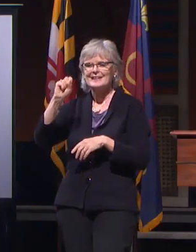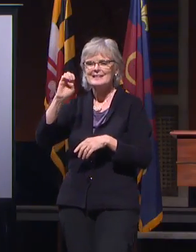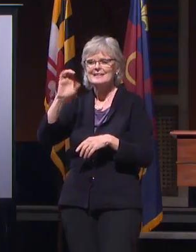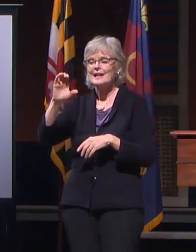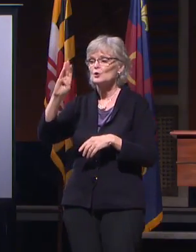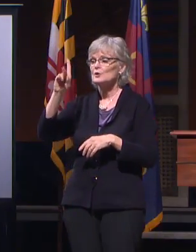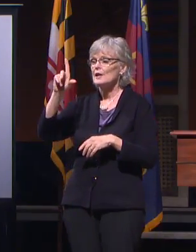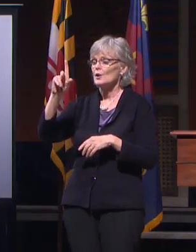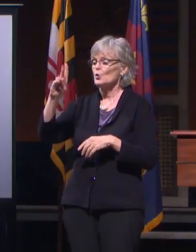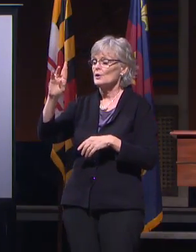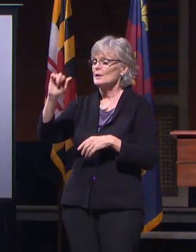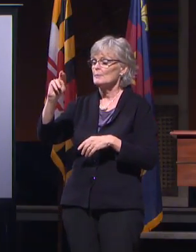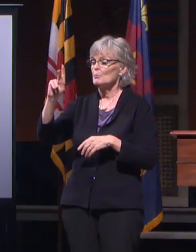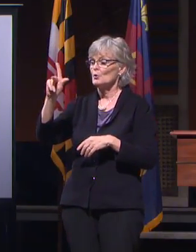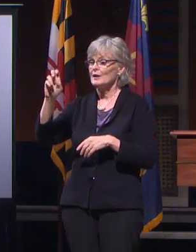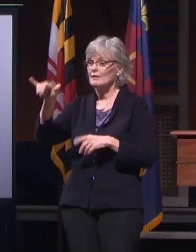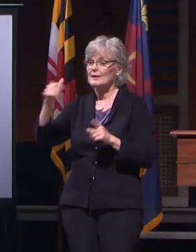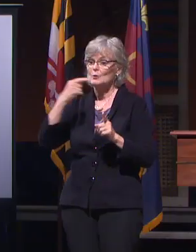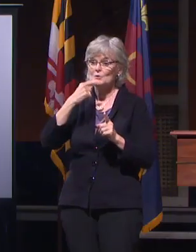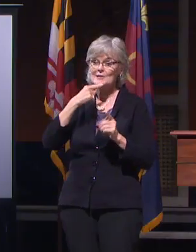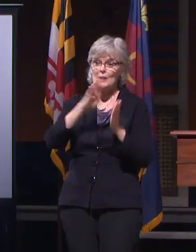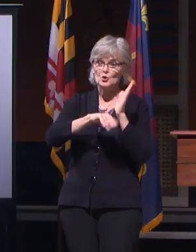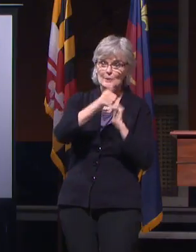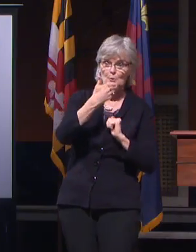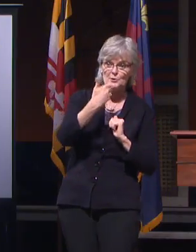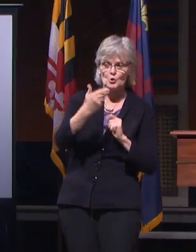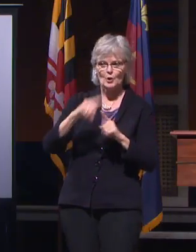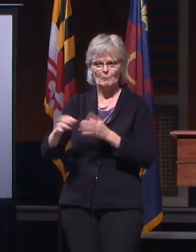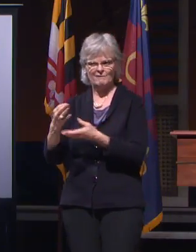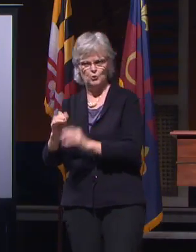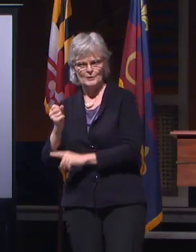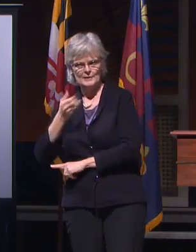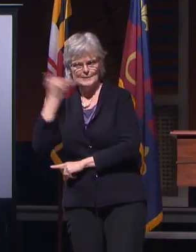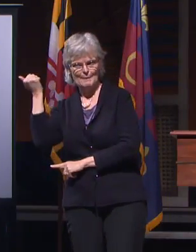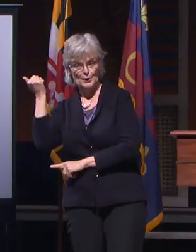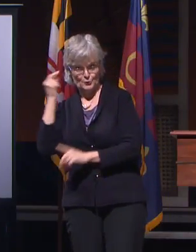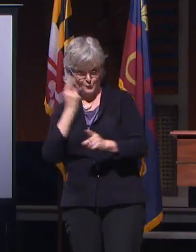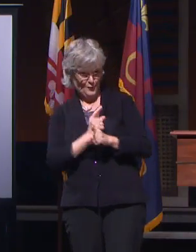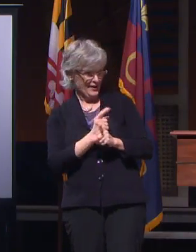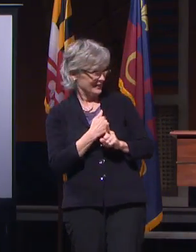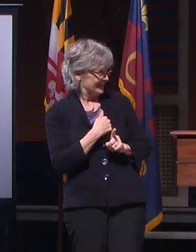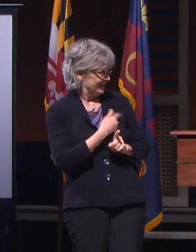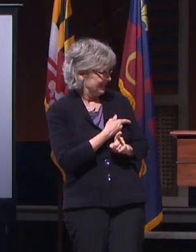Brinkley will say, cheaper is good, free is better. Right, Secretary Brinkley?